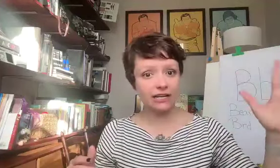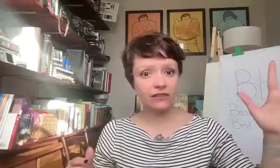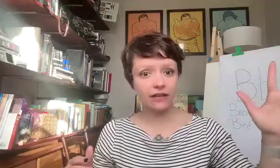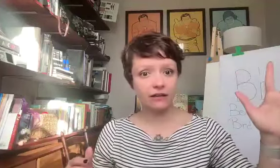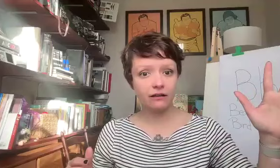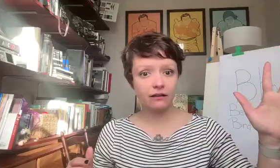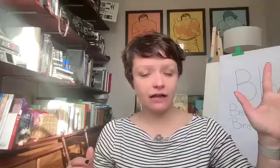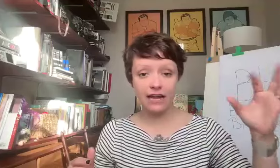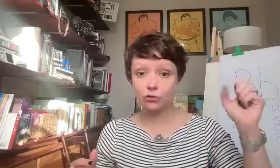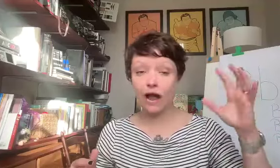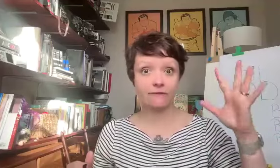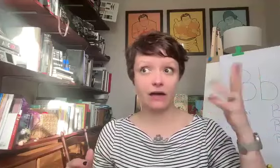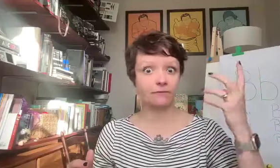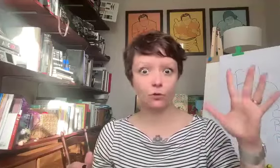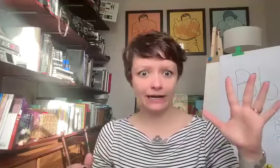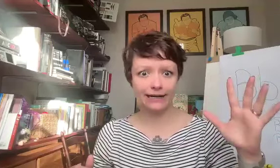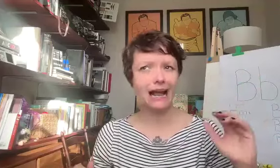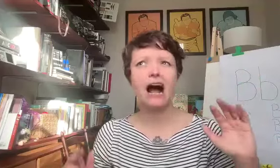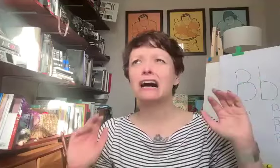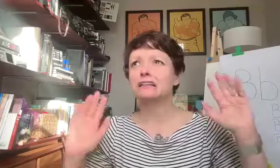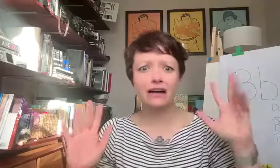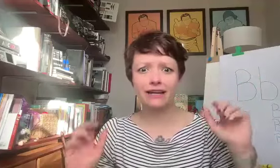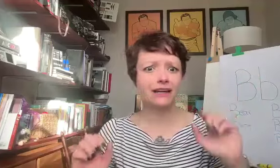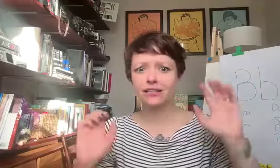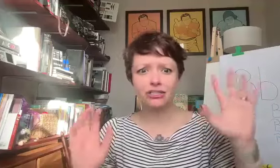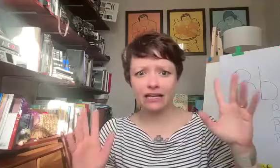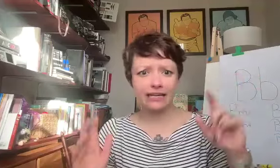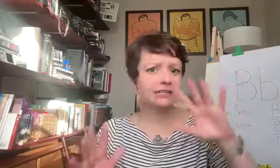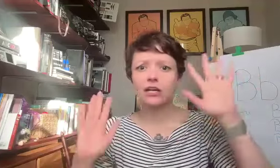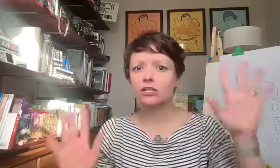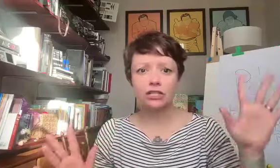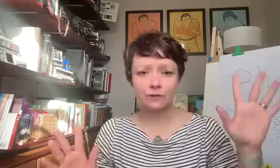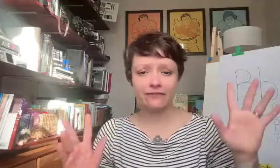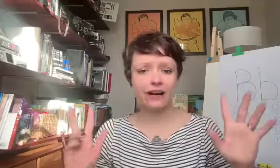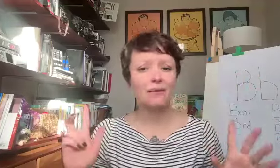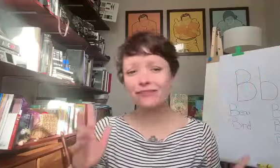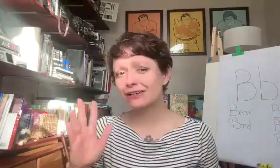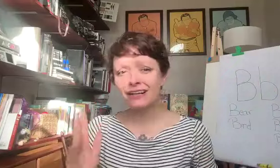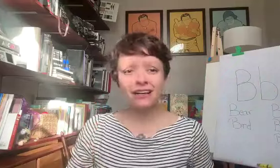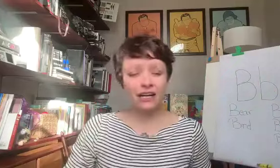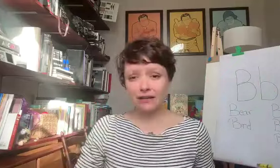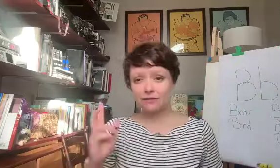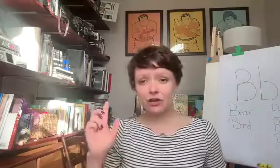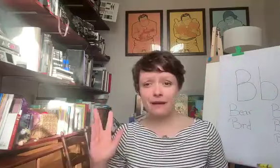anything, and you have that fluidity, love it, jealous, do whatever. However, don't